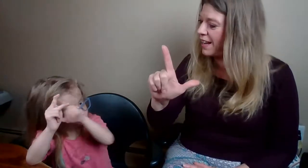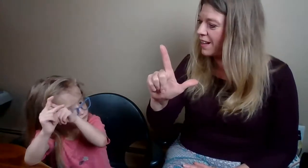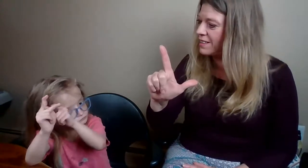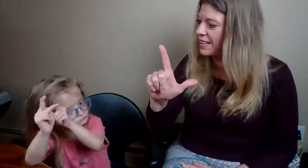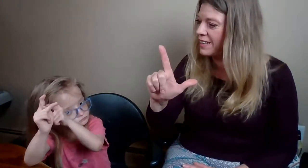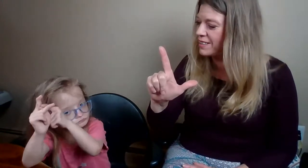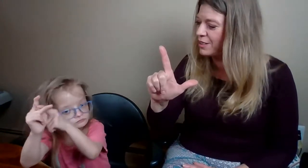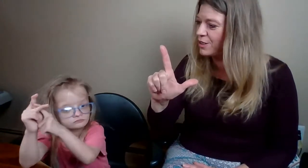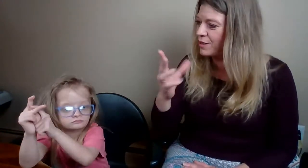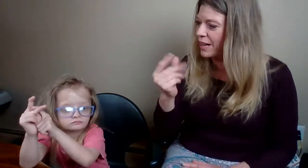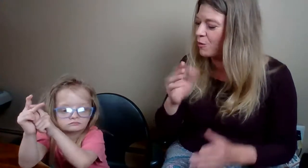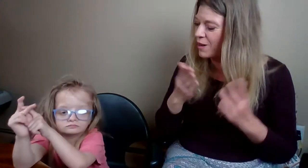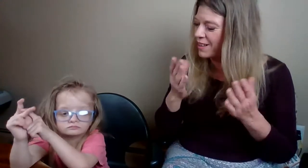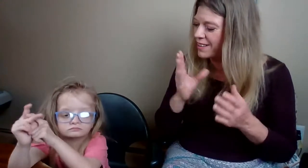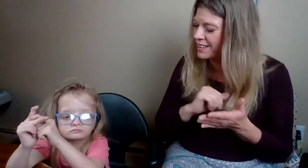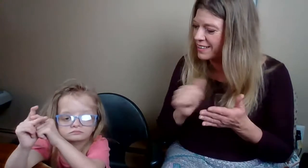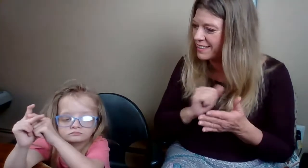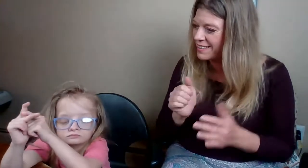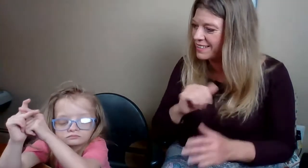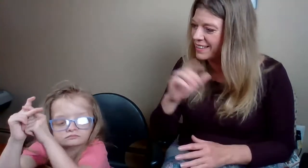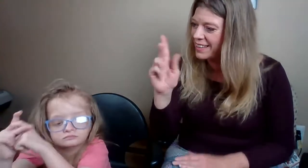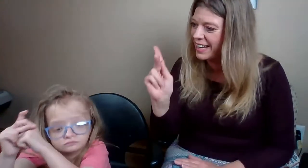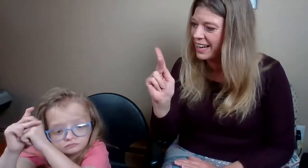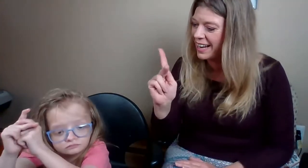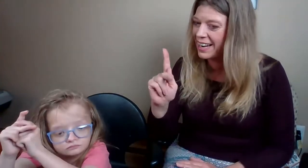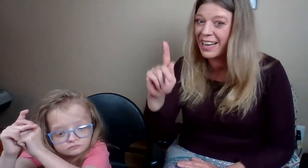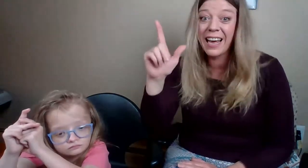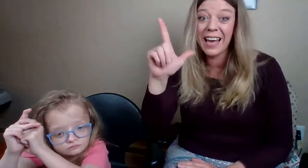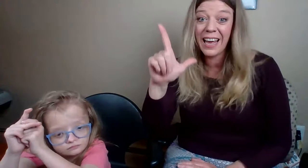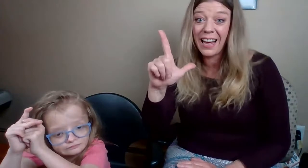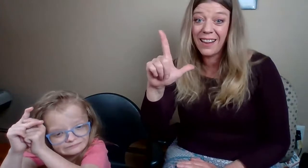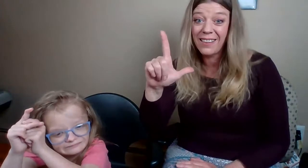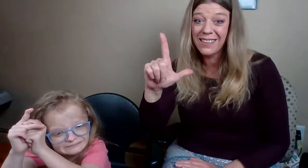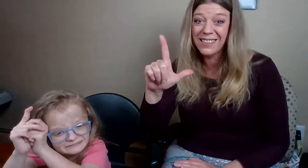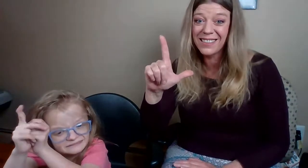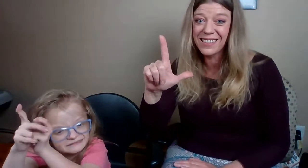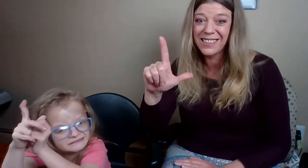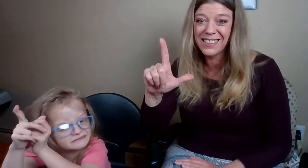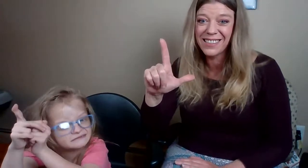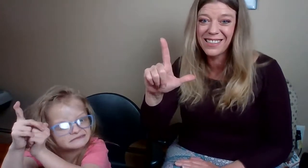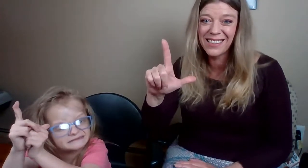L, yes, you do that well, Alexis. K. L.